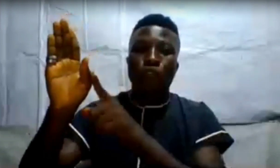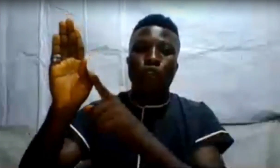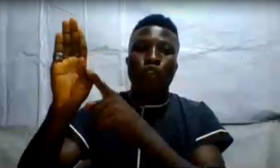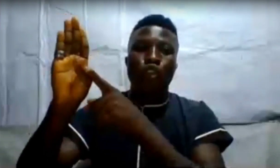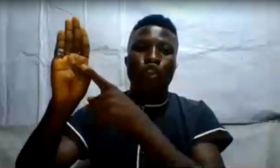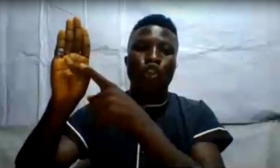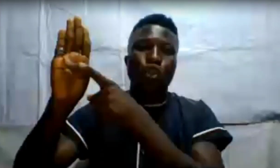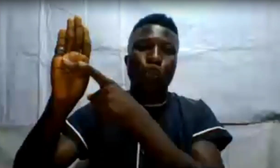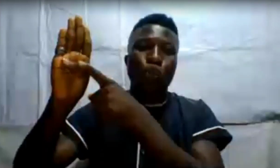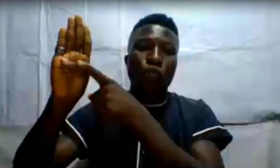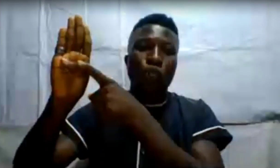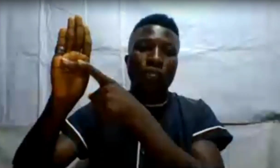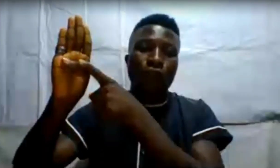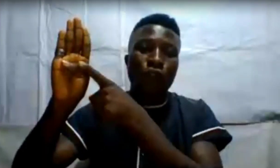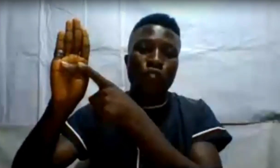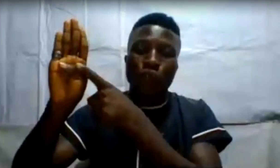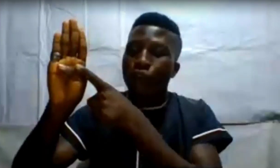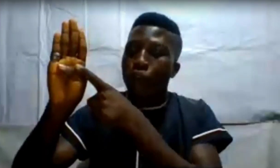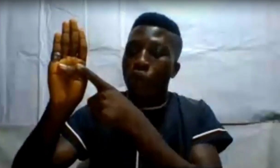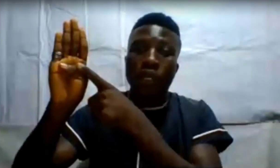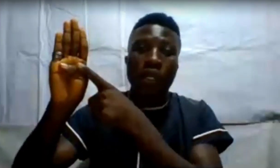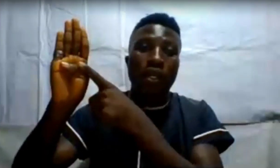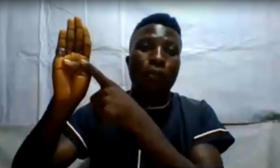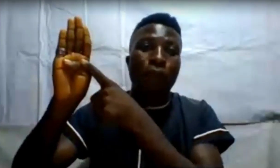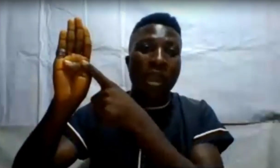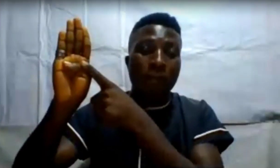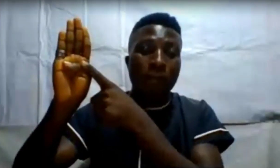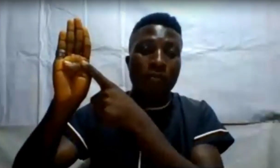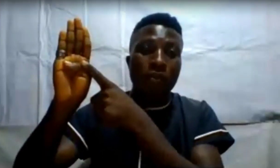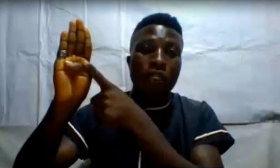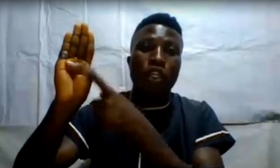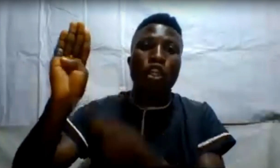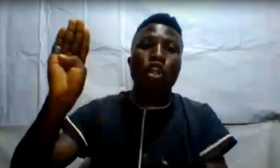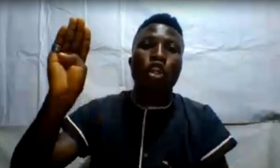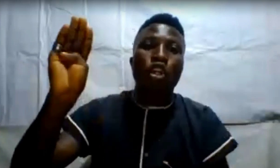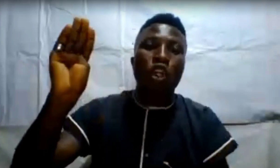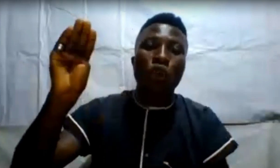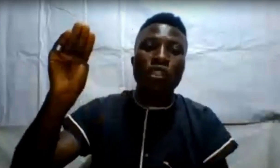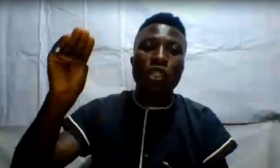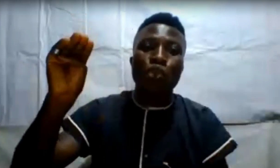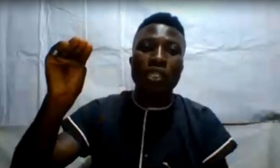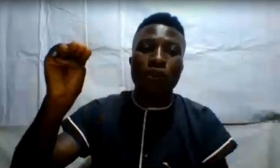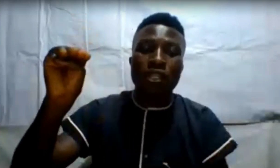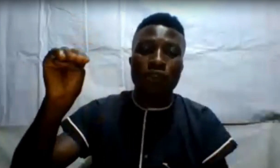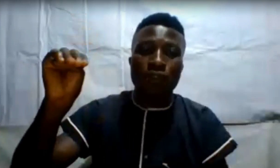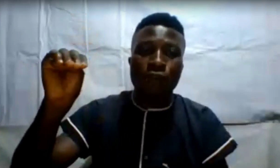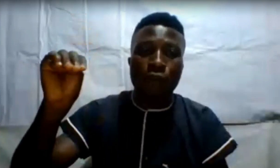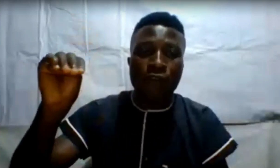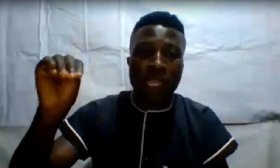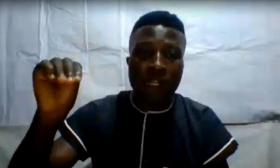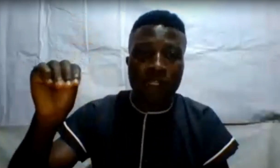your palm, close it with the rest of the four fingers, and move